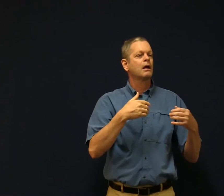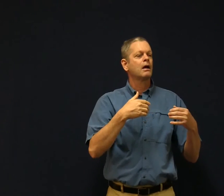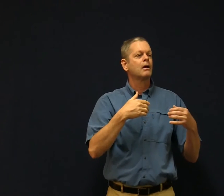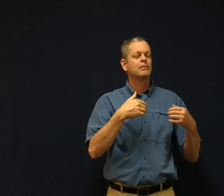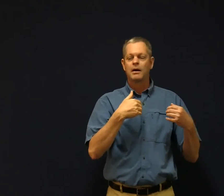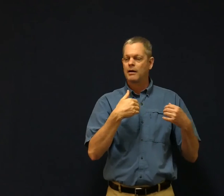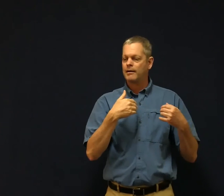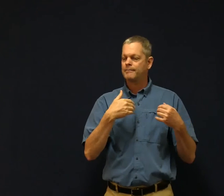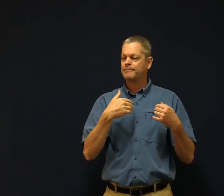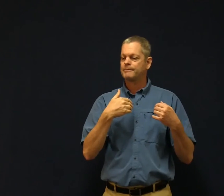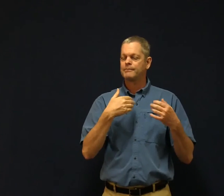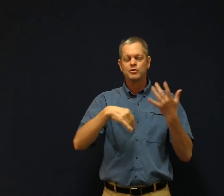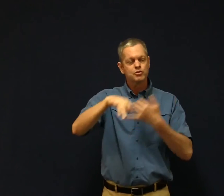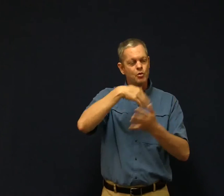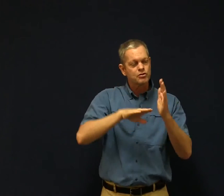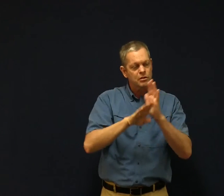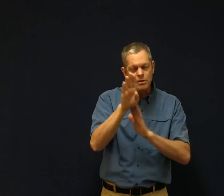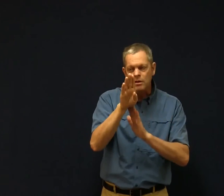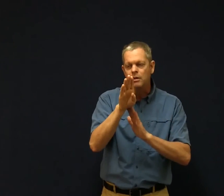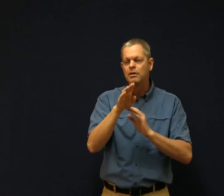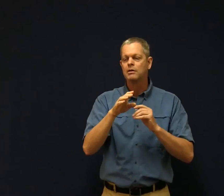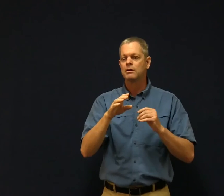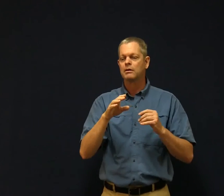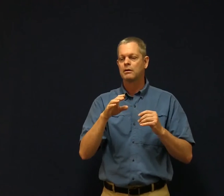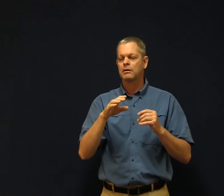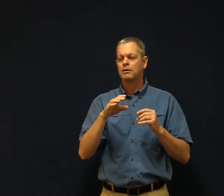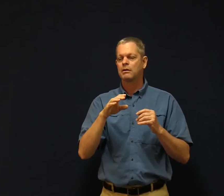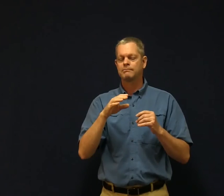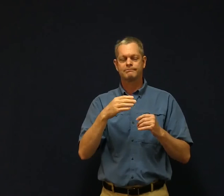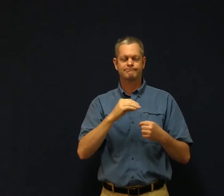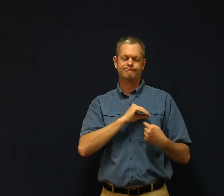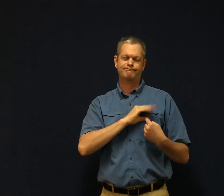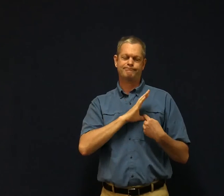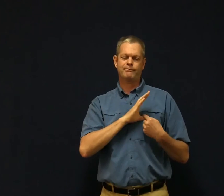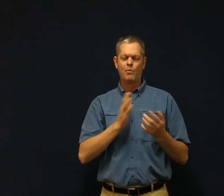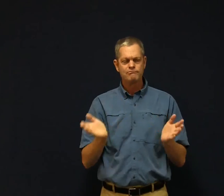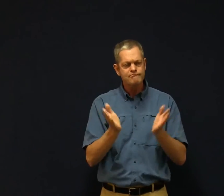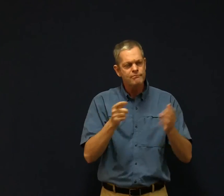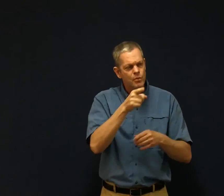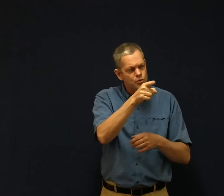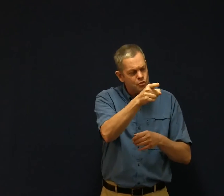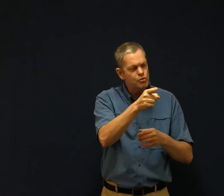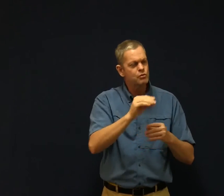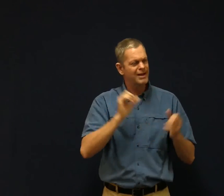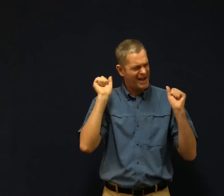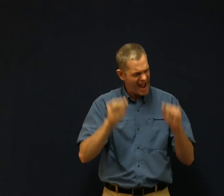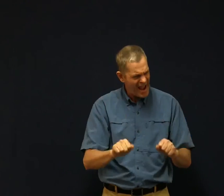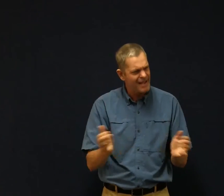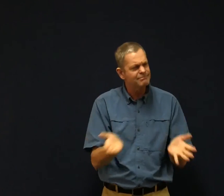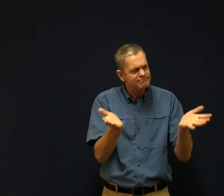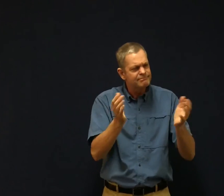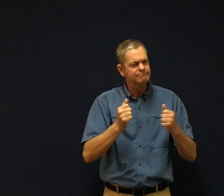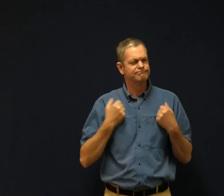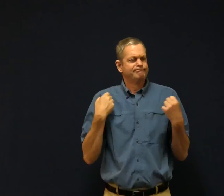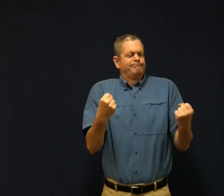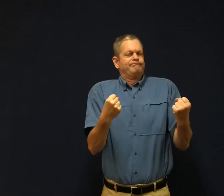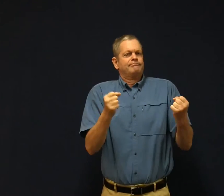much like themselves. Hence the name Kids Like Me. We focus on self-esteem,